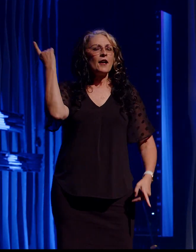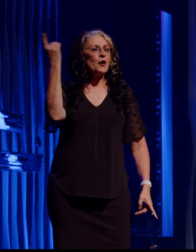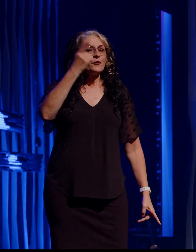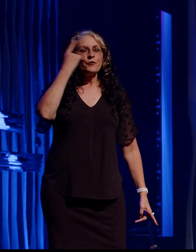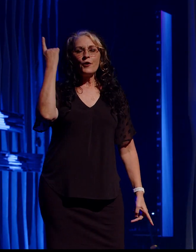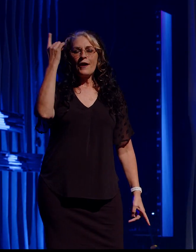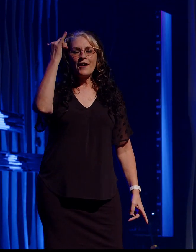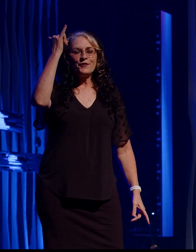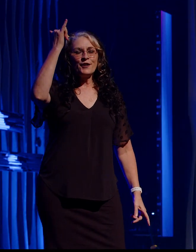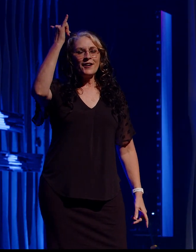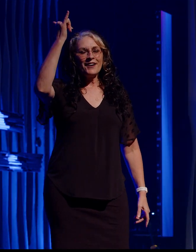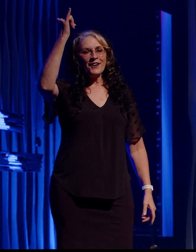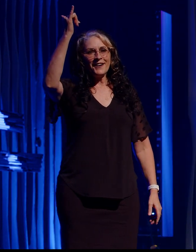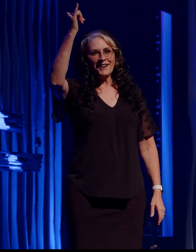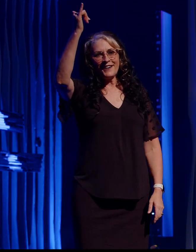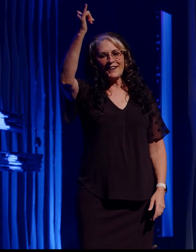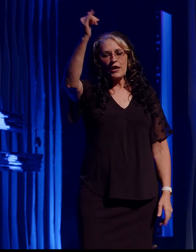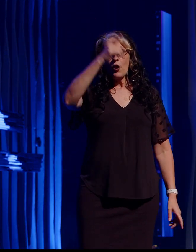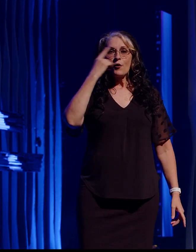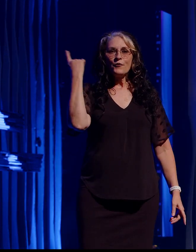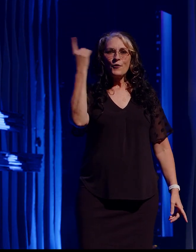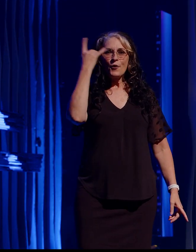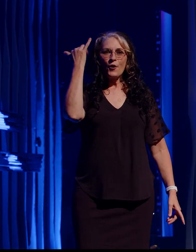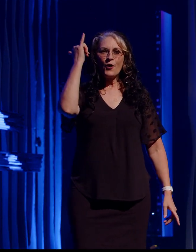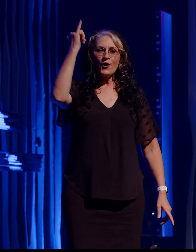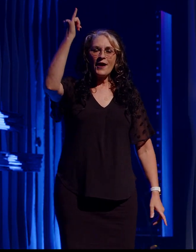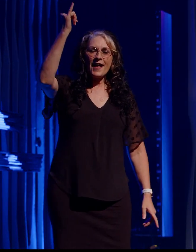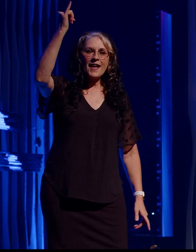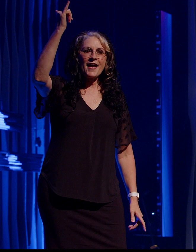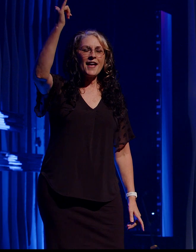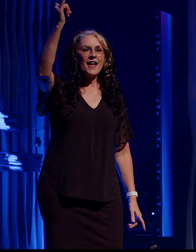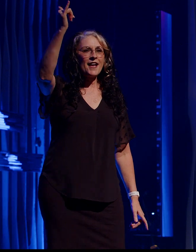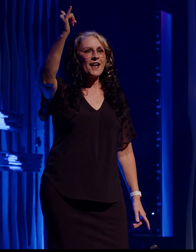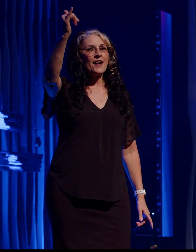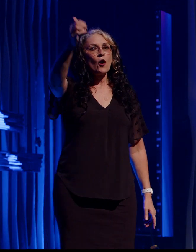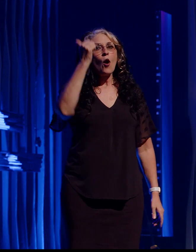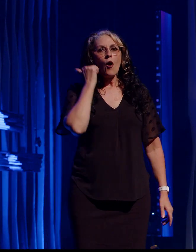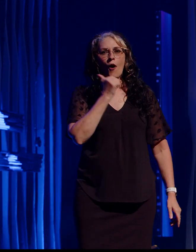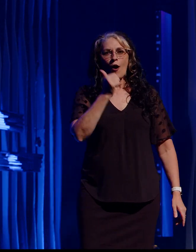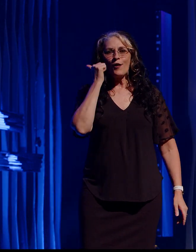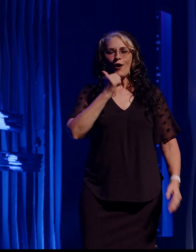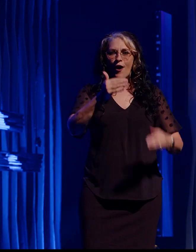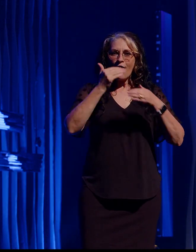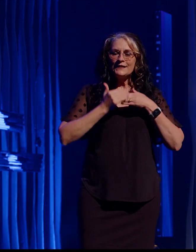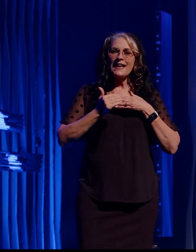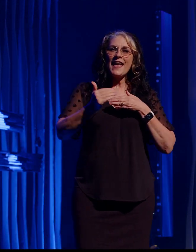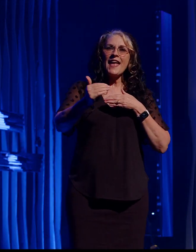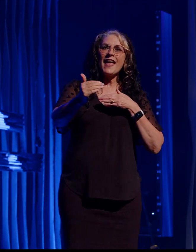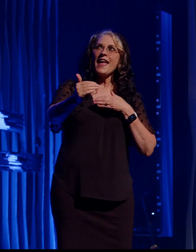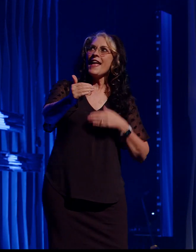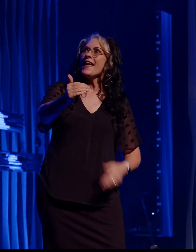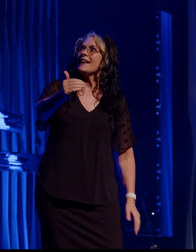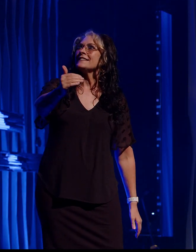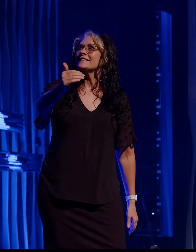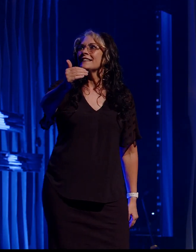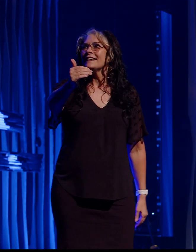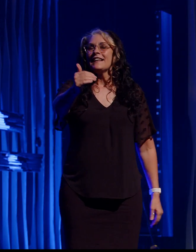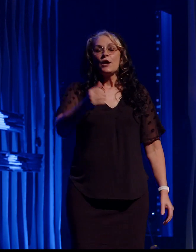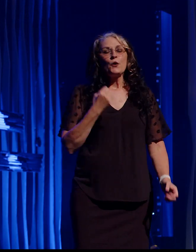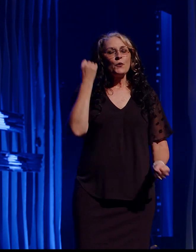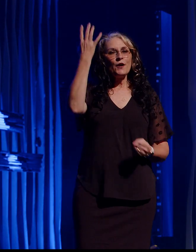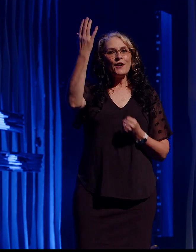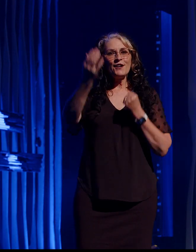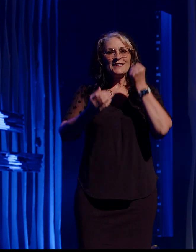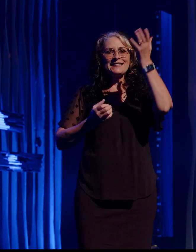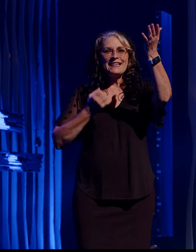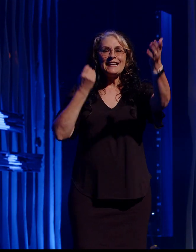Forever. Forever. Forever. For all our days. For all our days. We'll